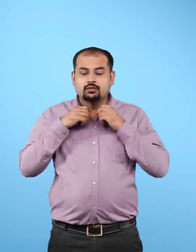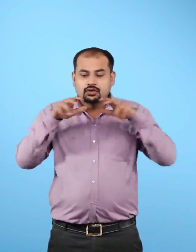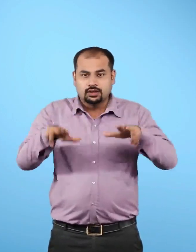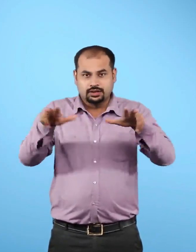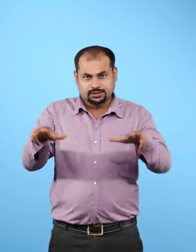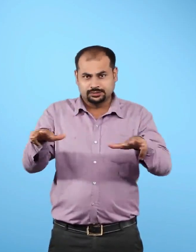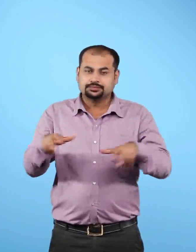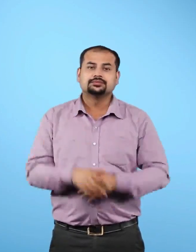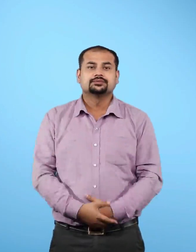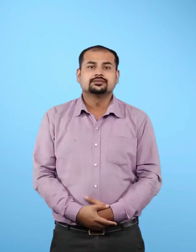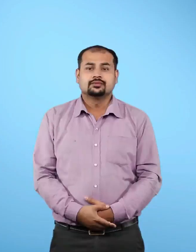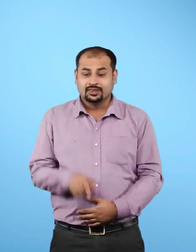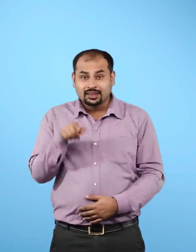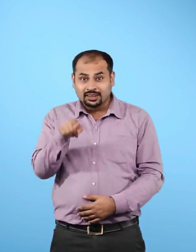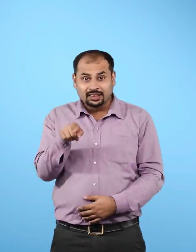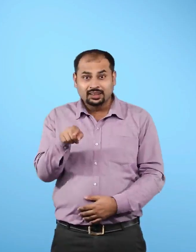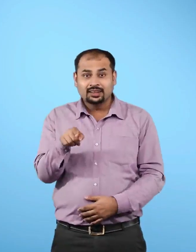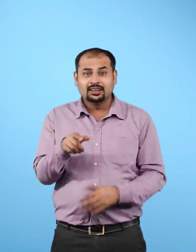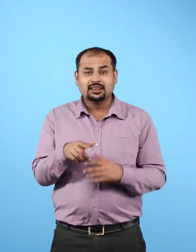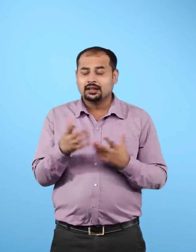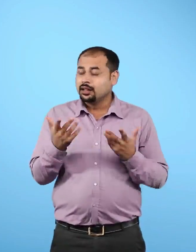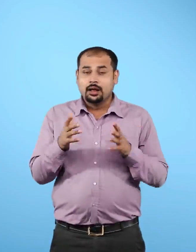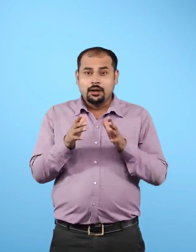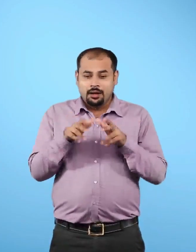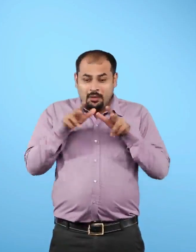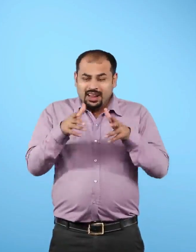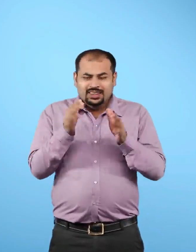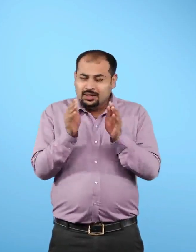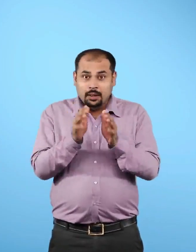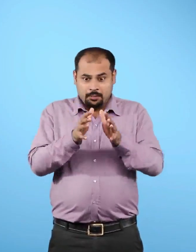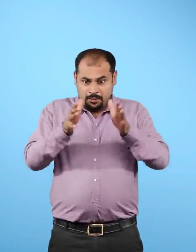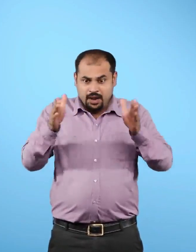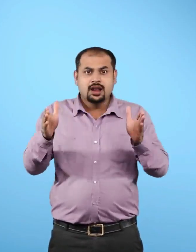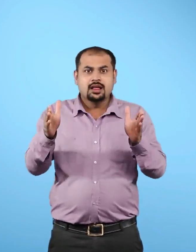But this is among the biggest frogs.